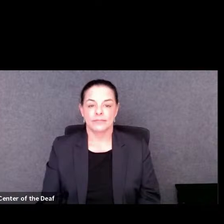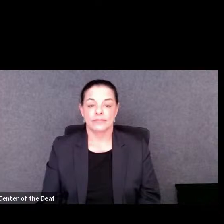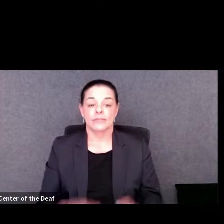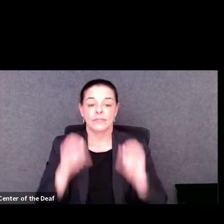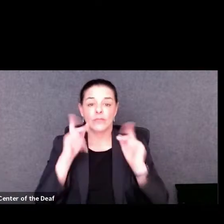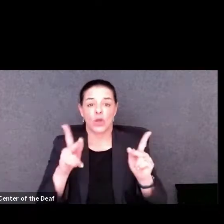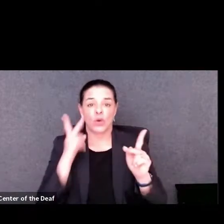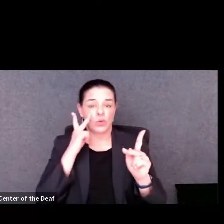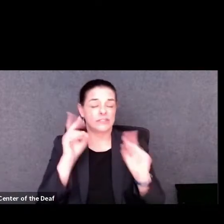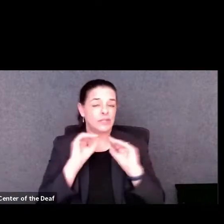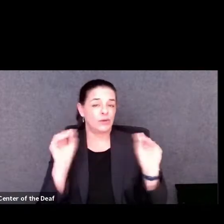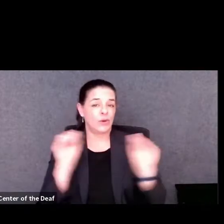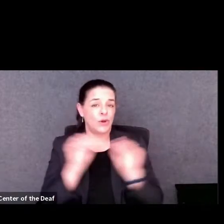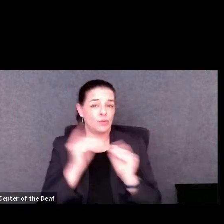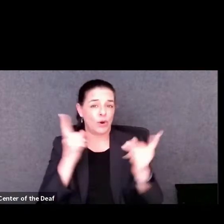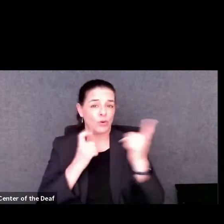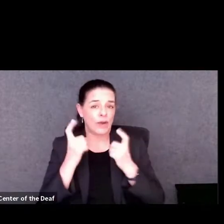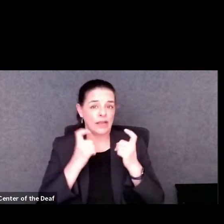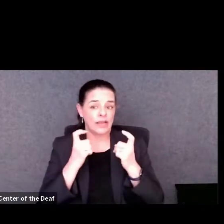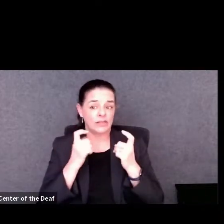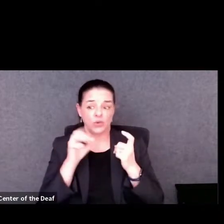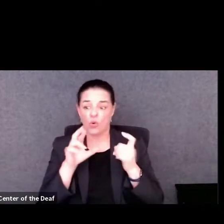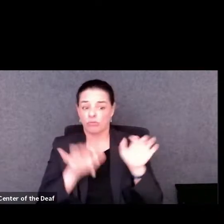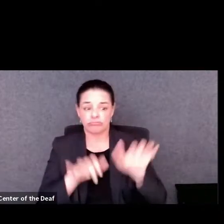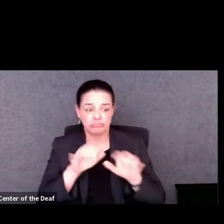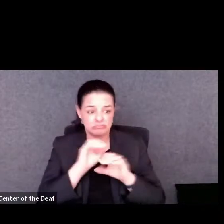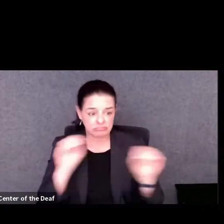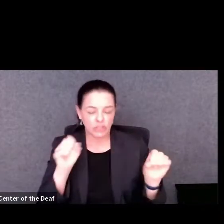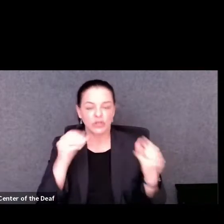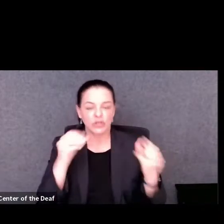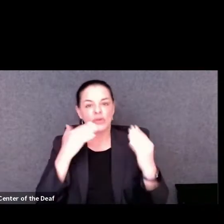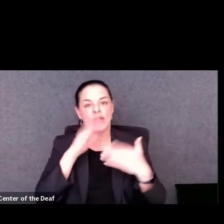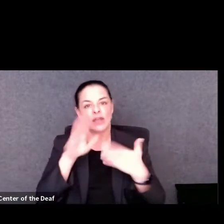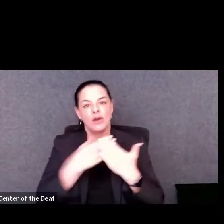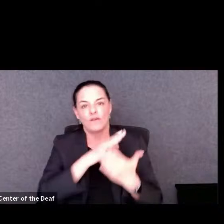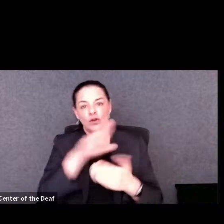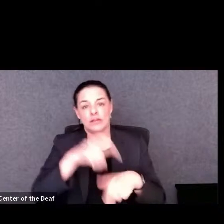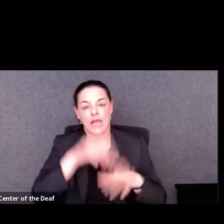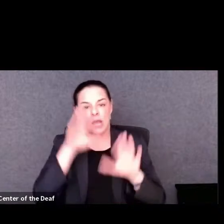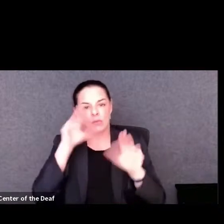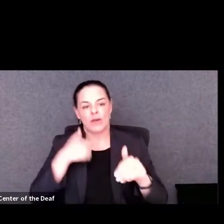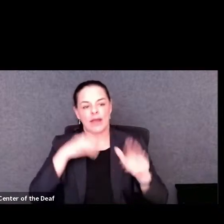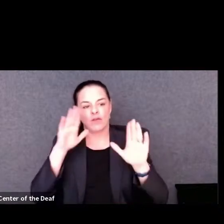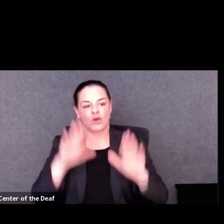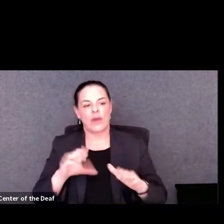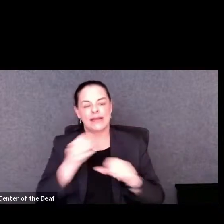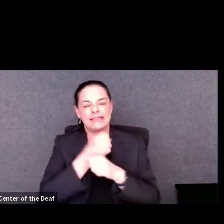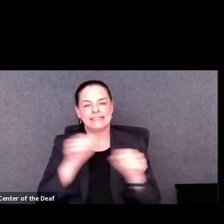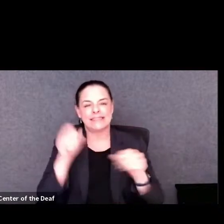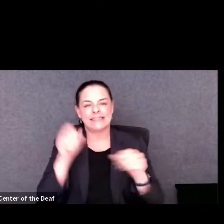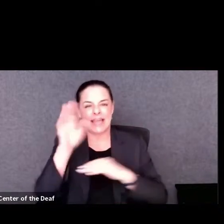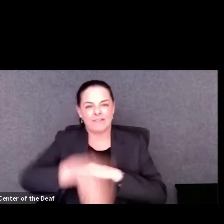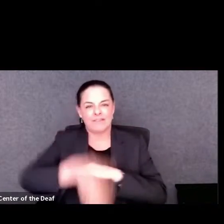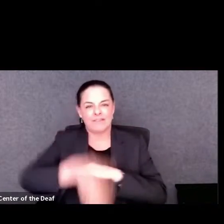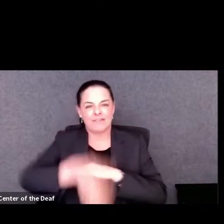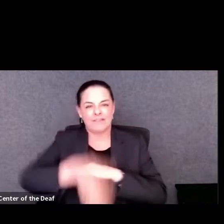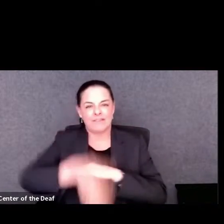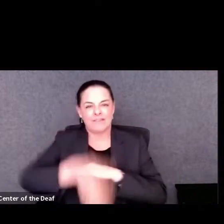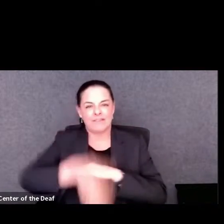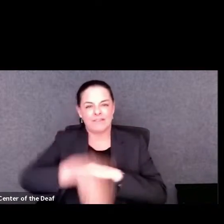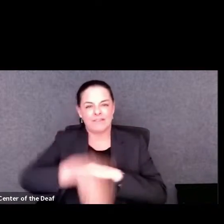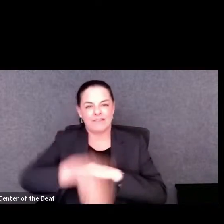All right, I'm not seeing any other questions come in or anyone typing, so thank you all for your time, and we hope you have a great and safe rest of your day and weekend.